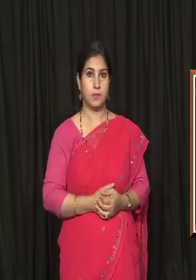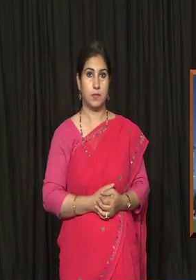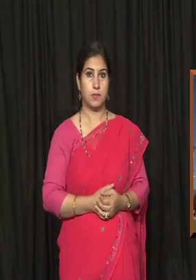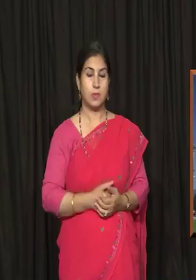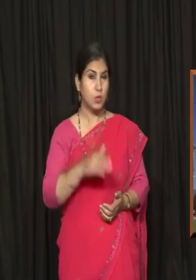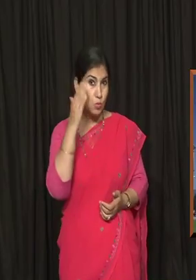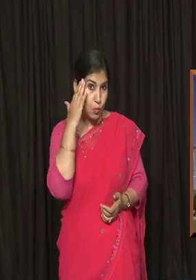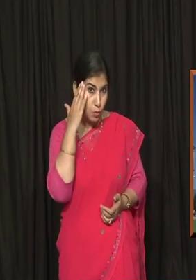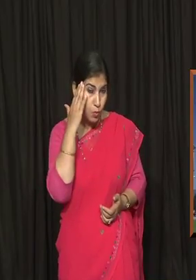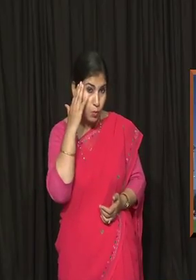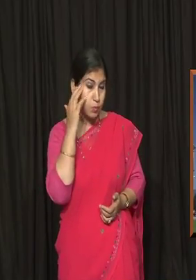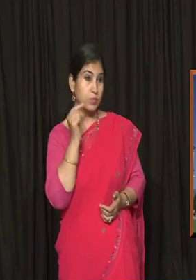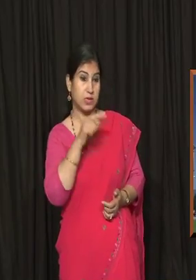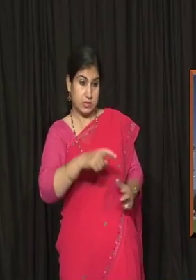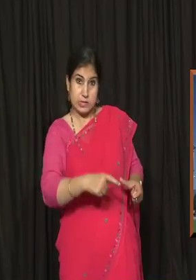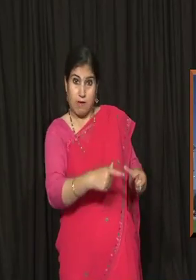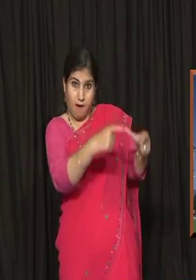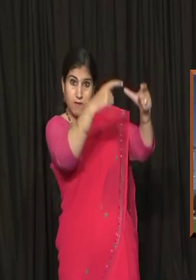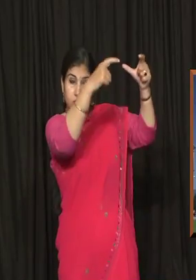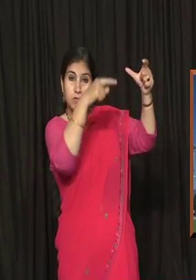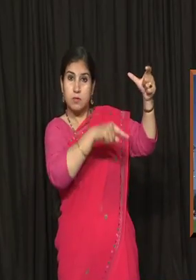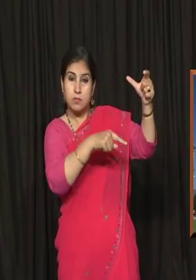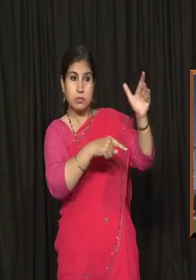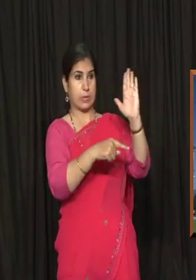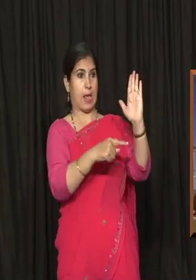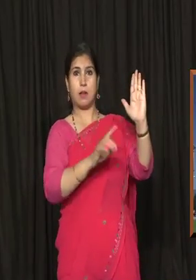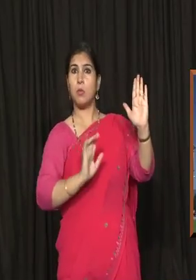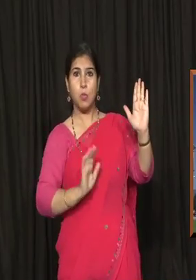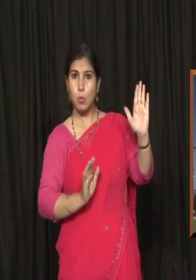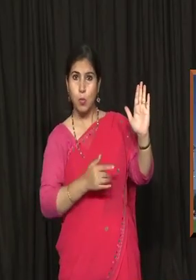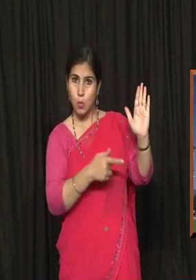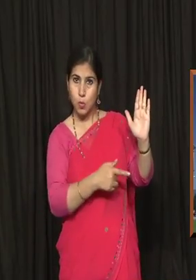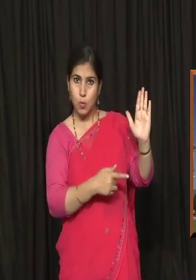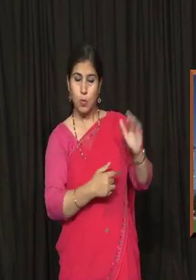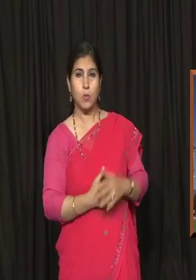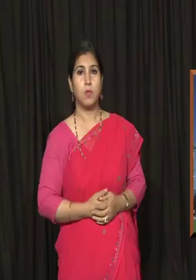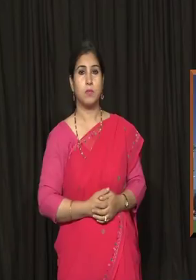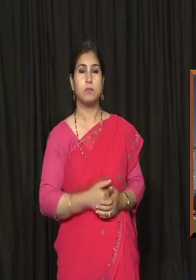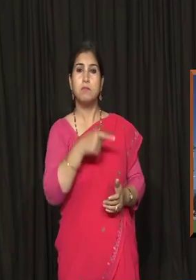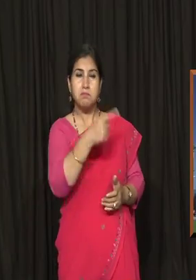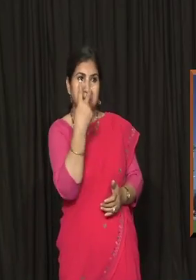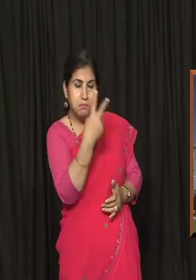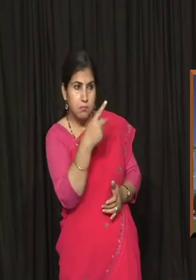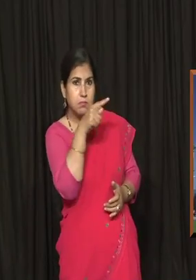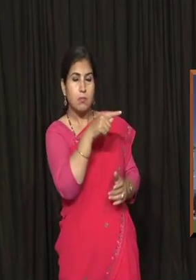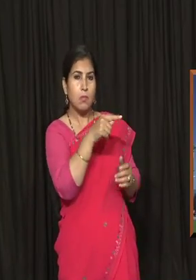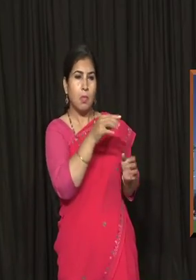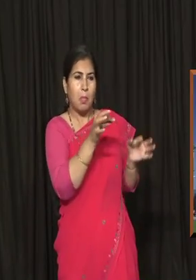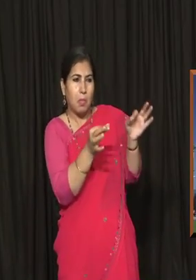Do you know that this tower is not standing straight? As you can see, it is tilted in